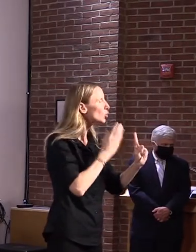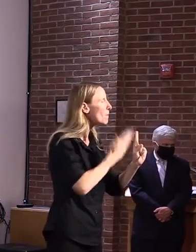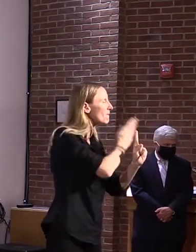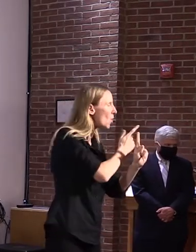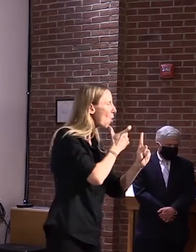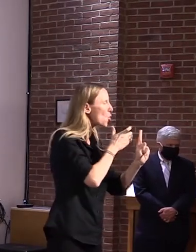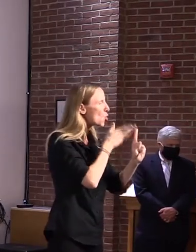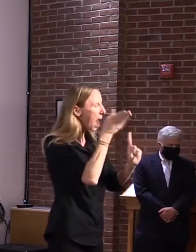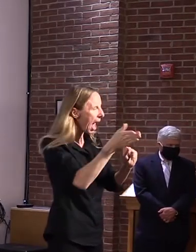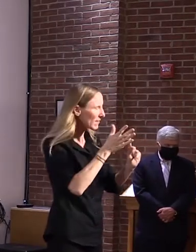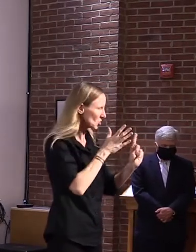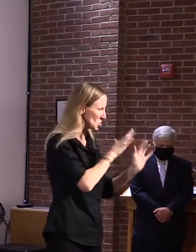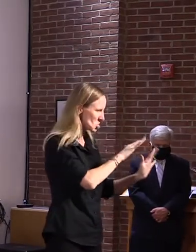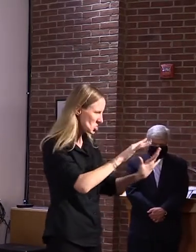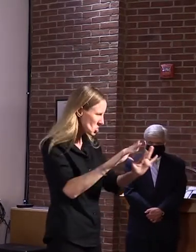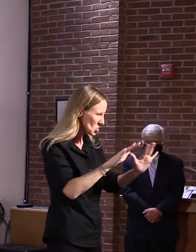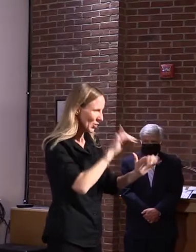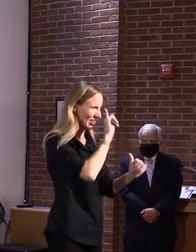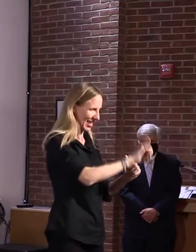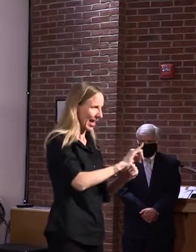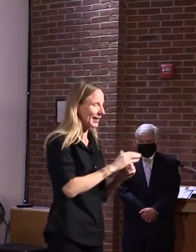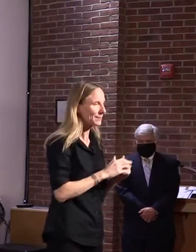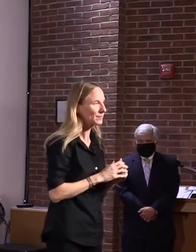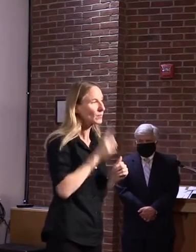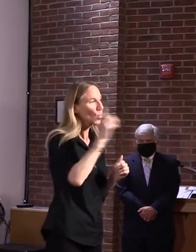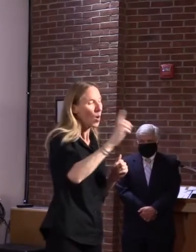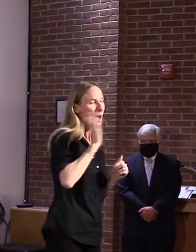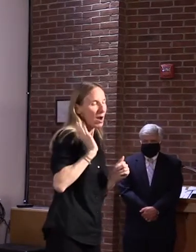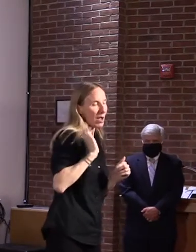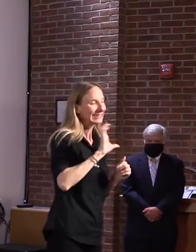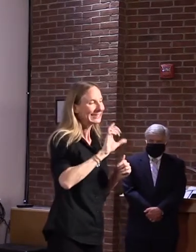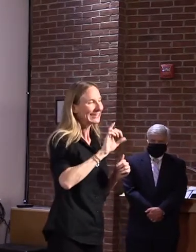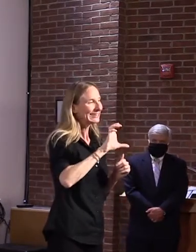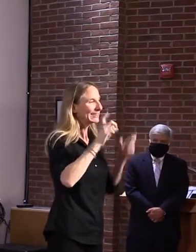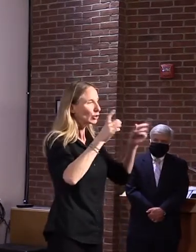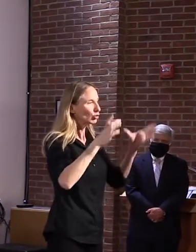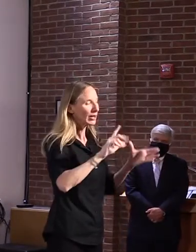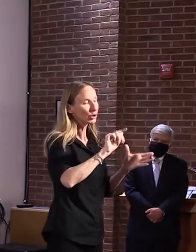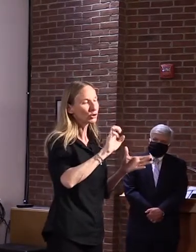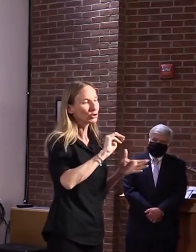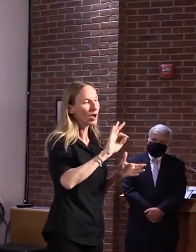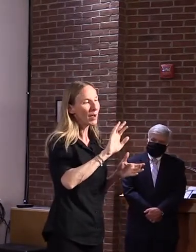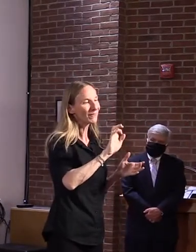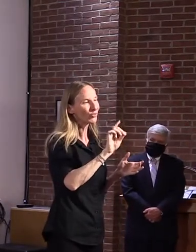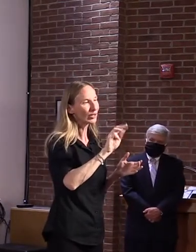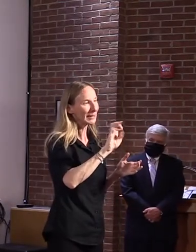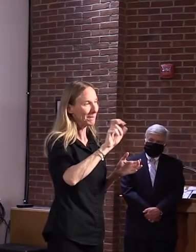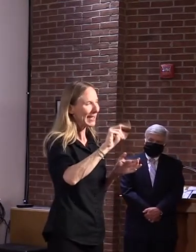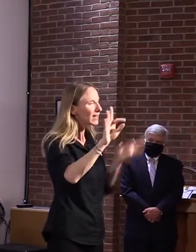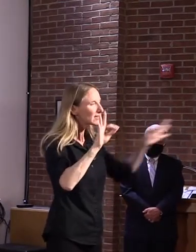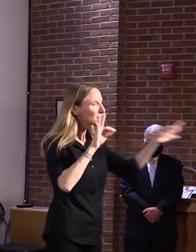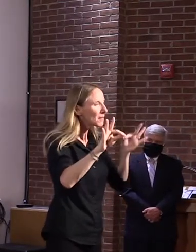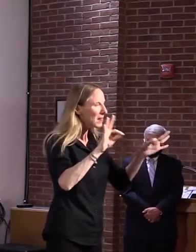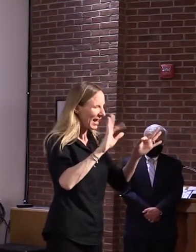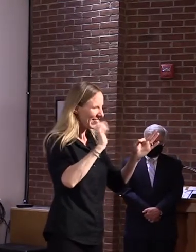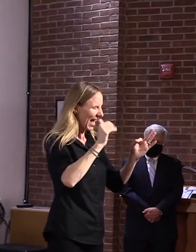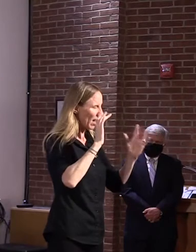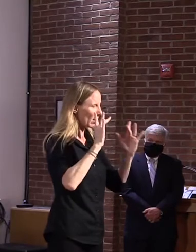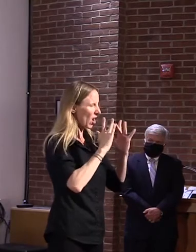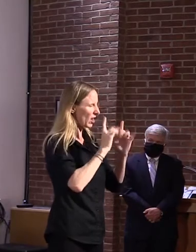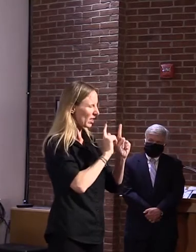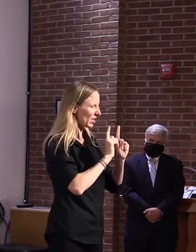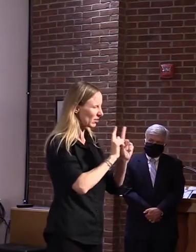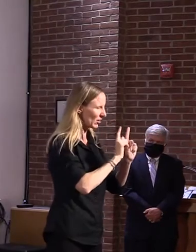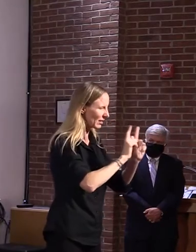process, I want to quote former CDC Director Tom Frieden. Contact tracing is how you prevent cases